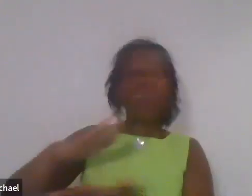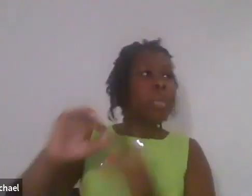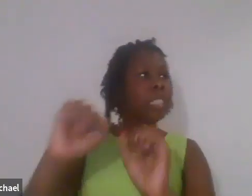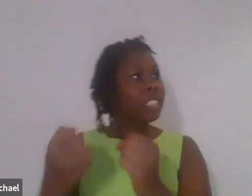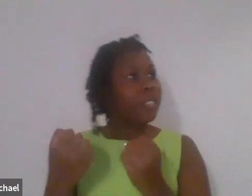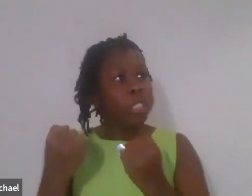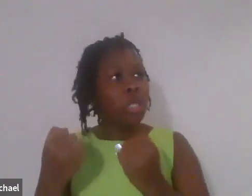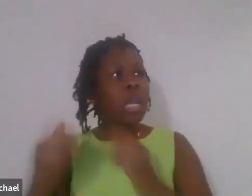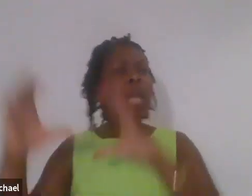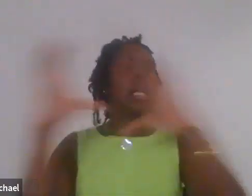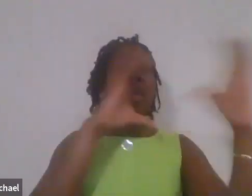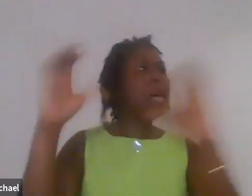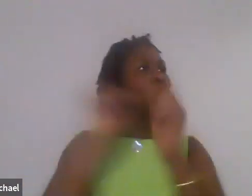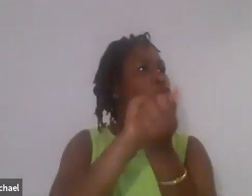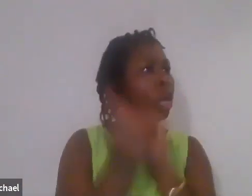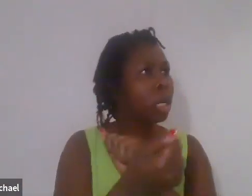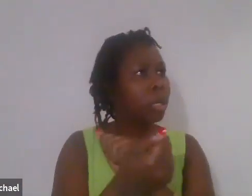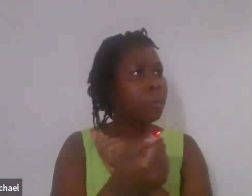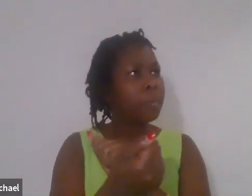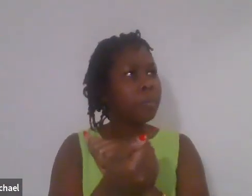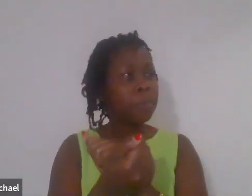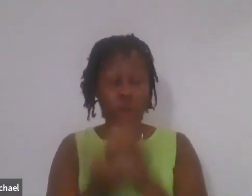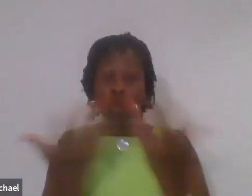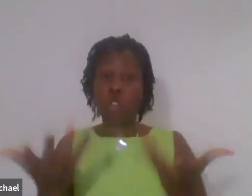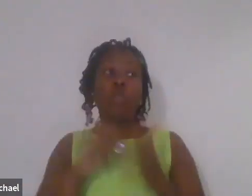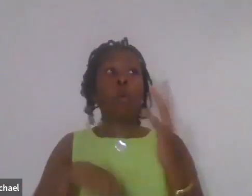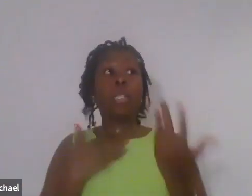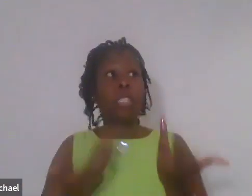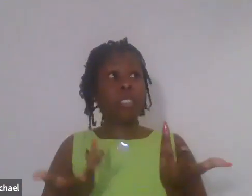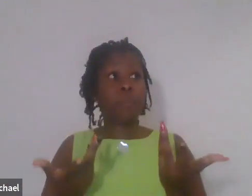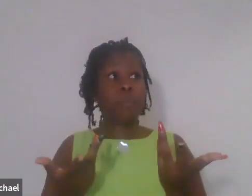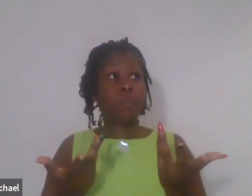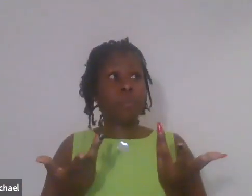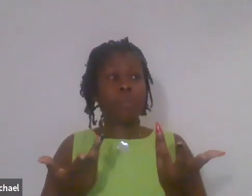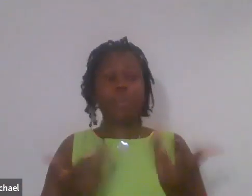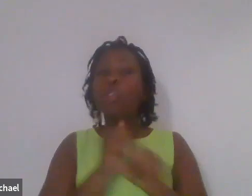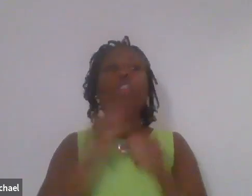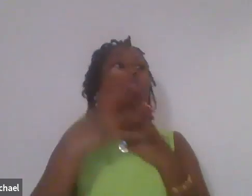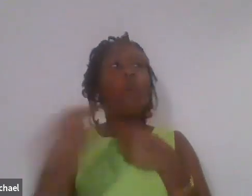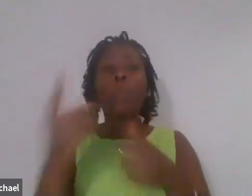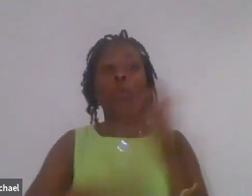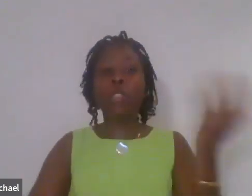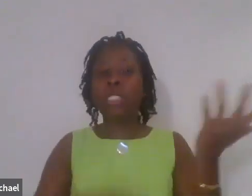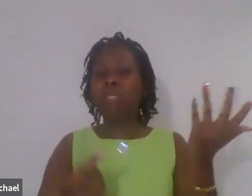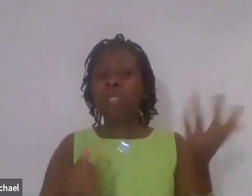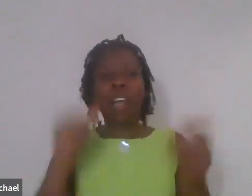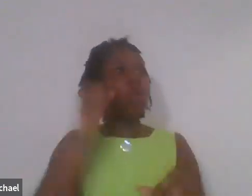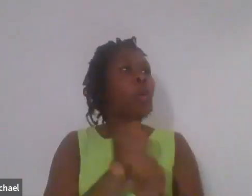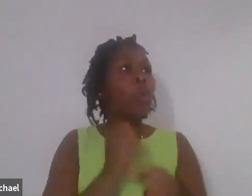you want to do some business, climate change, whatever thing you want. To copy what